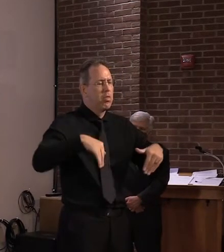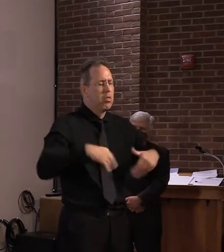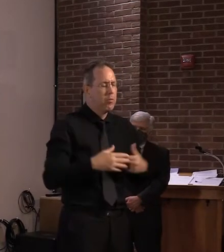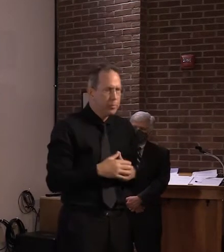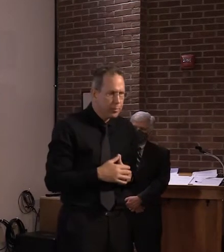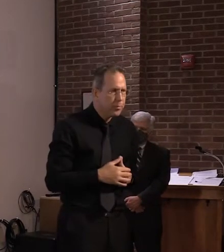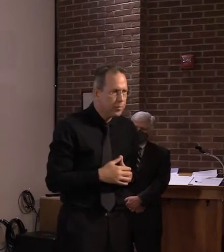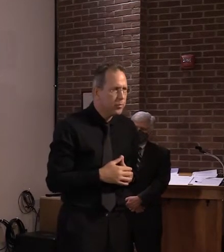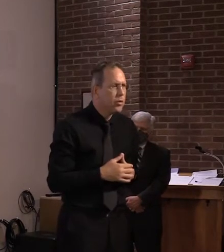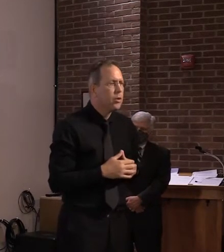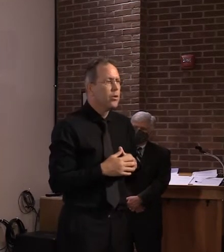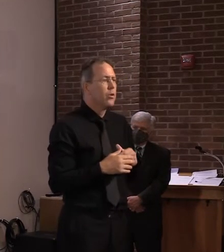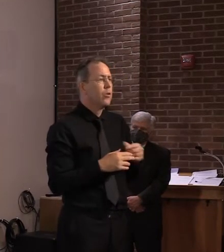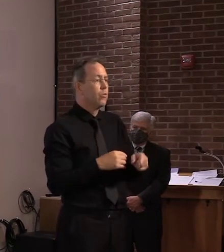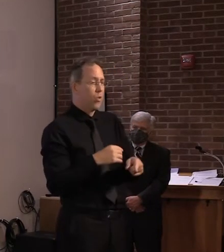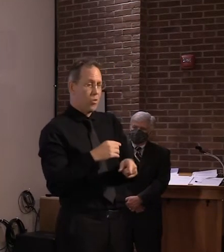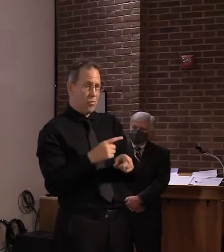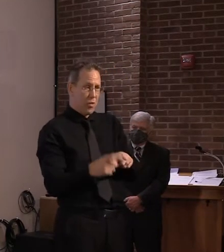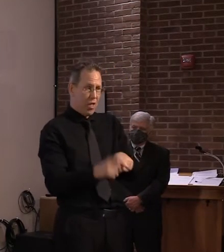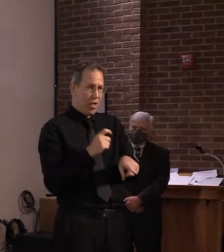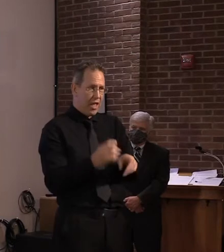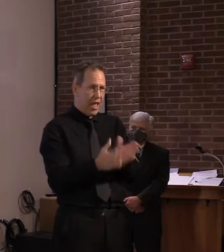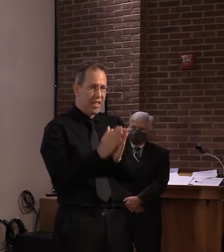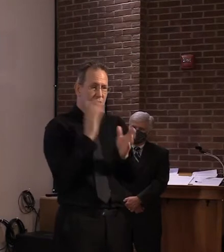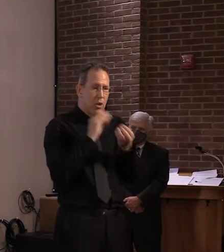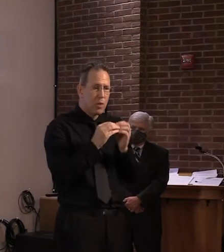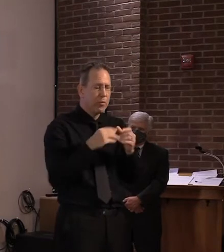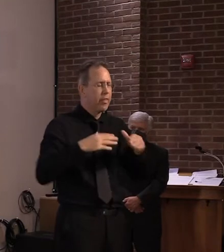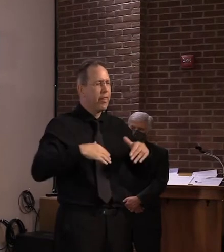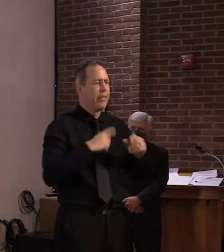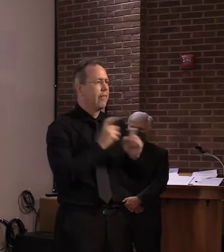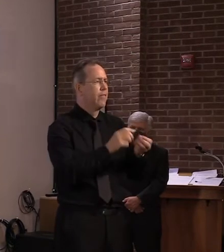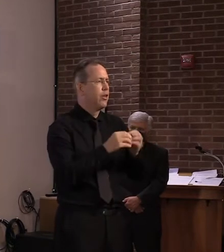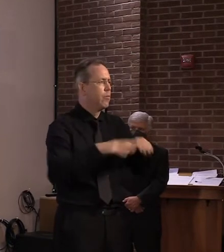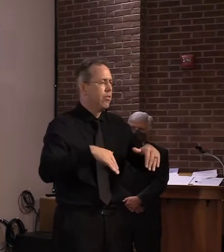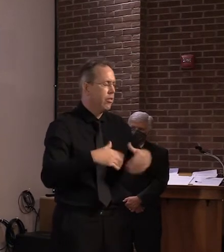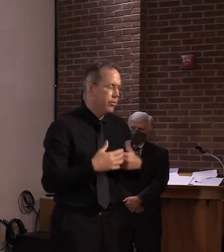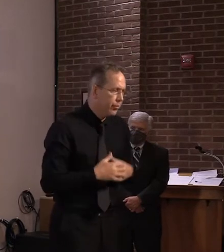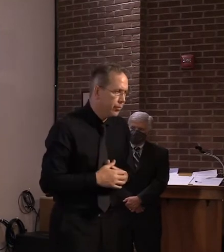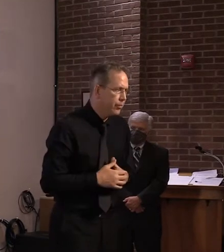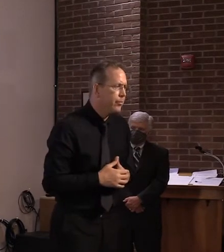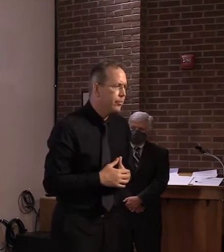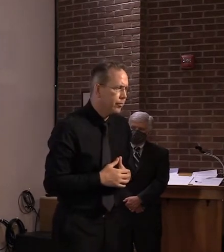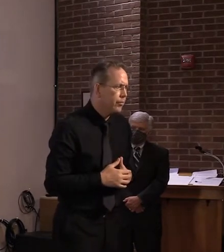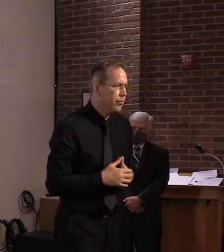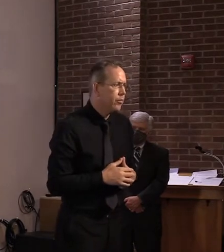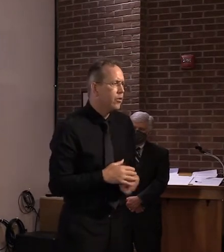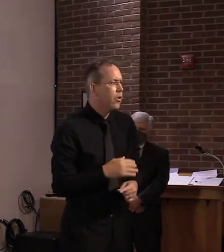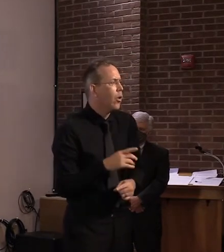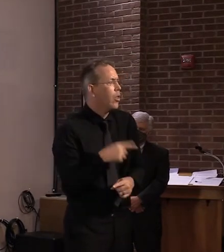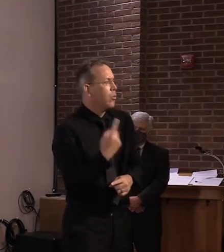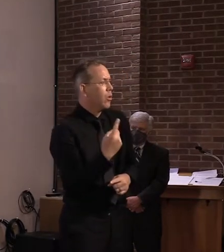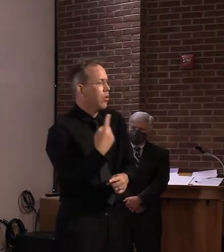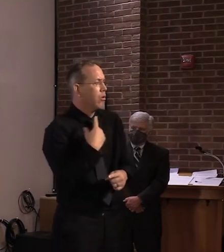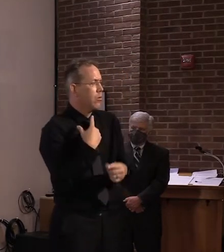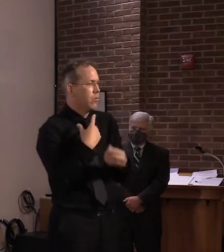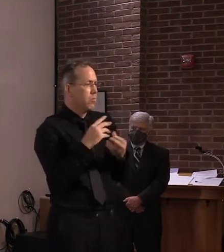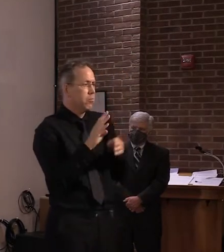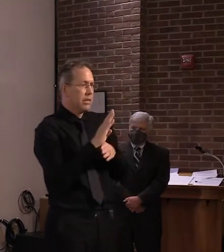not actually involved yet. The only one, the only other commercial enterprise is the